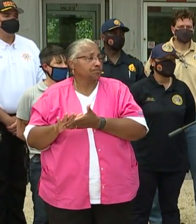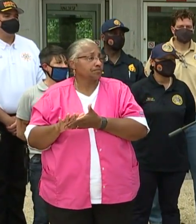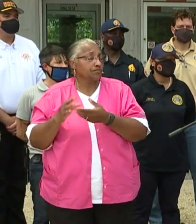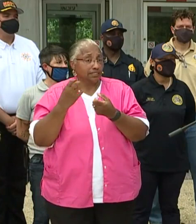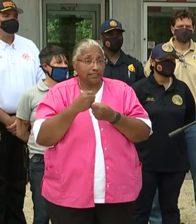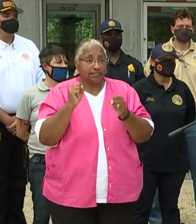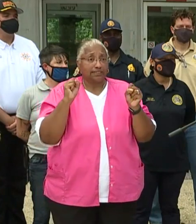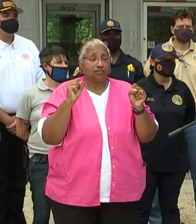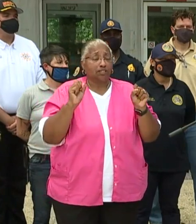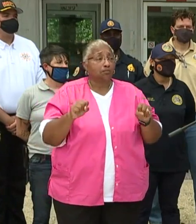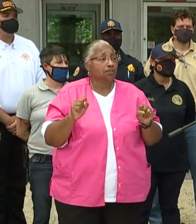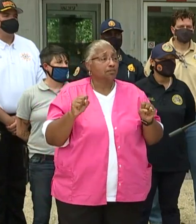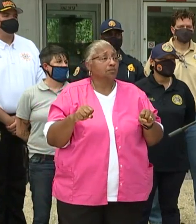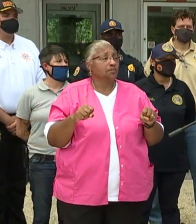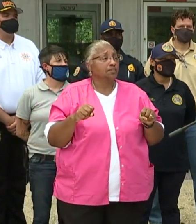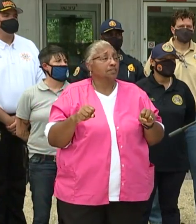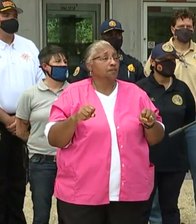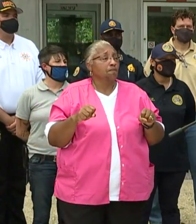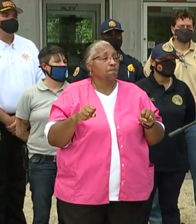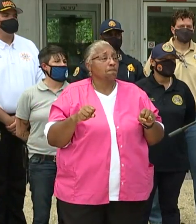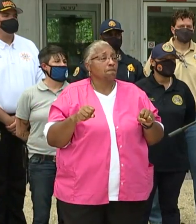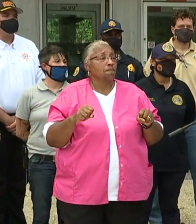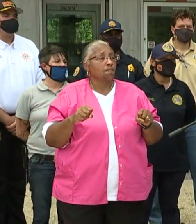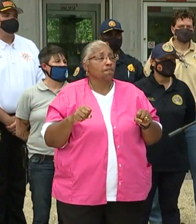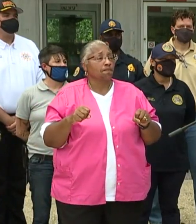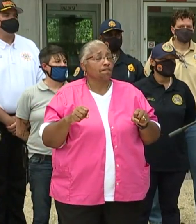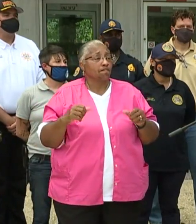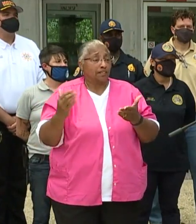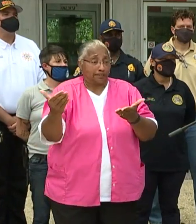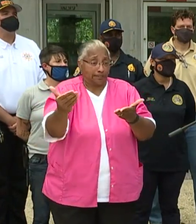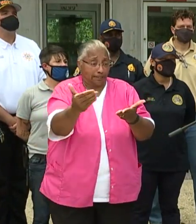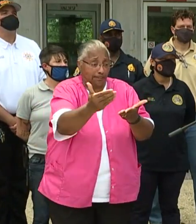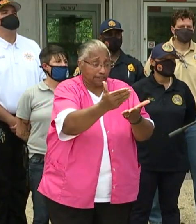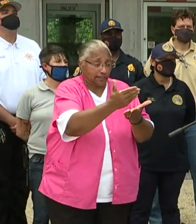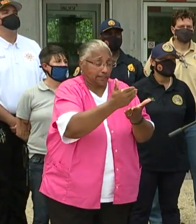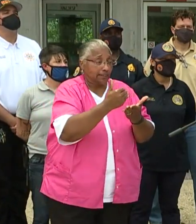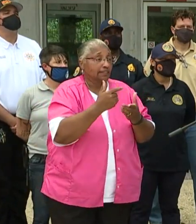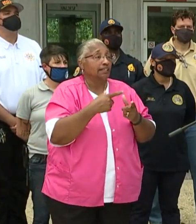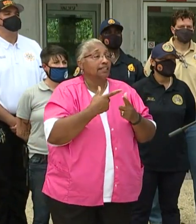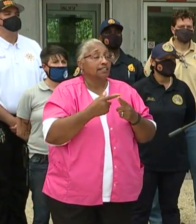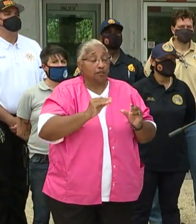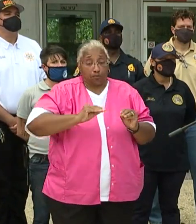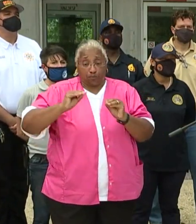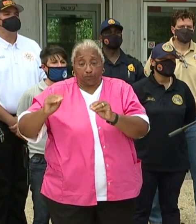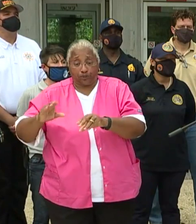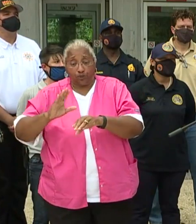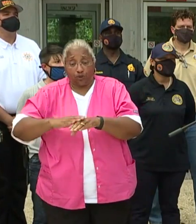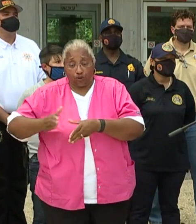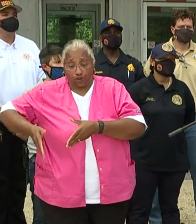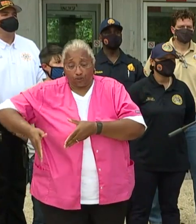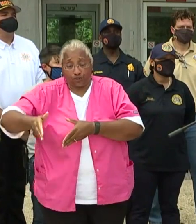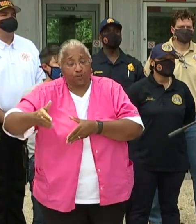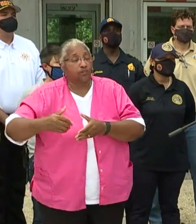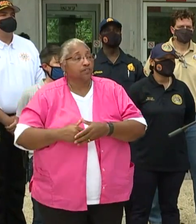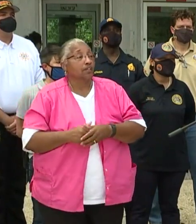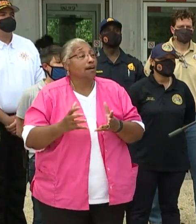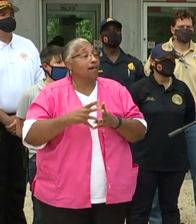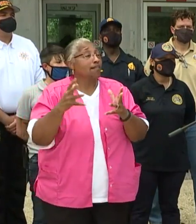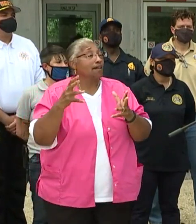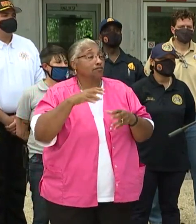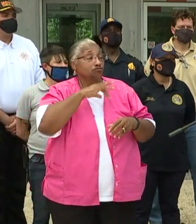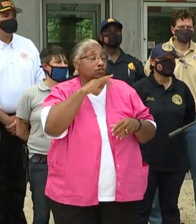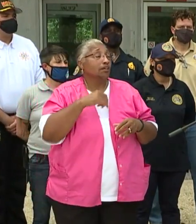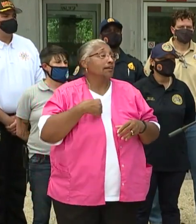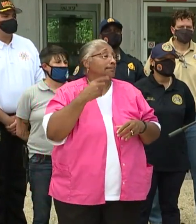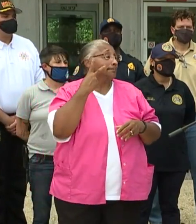safely as they can right now, putting debris, sliding to the curb. And much of the debris that I've seen